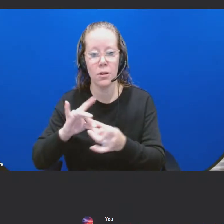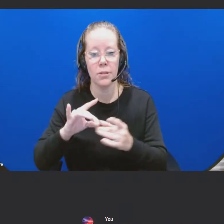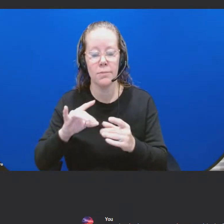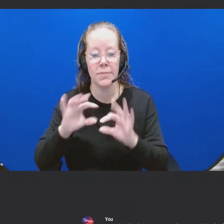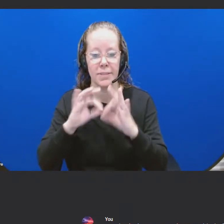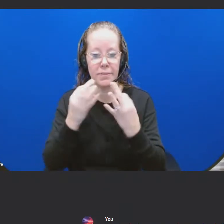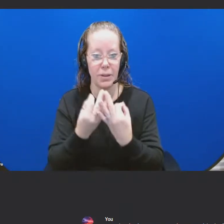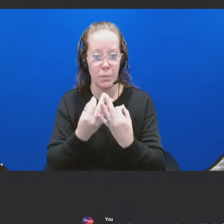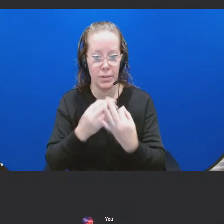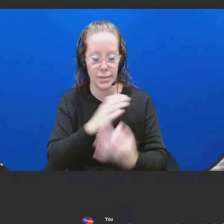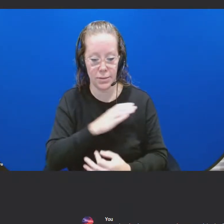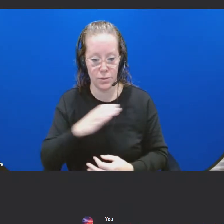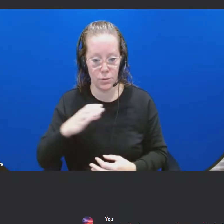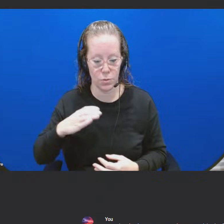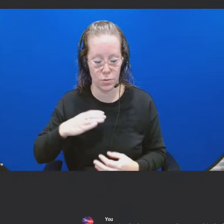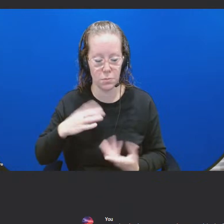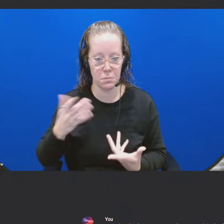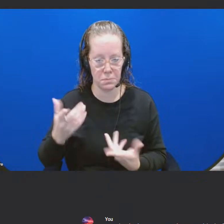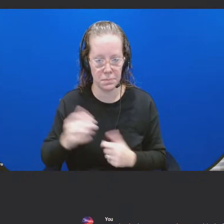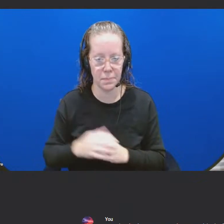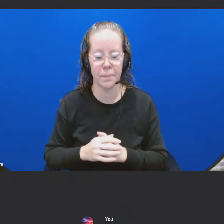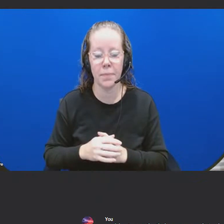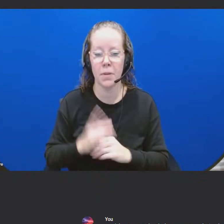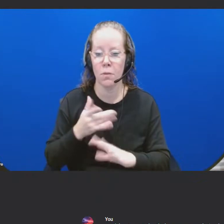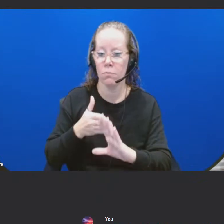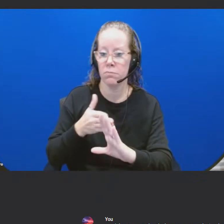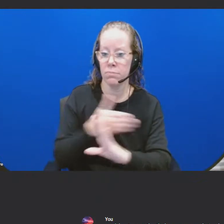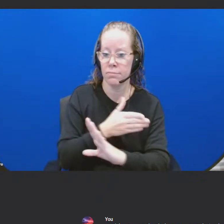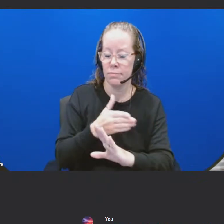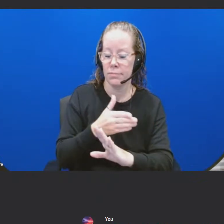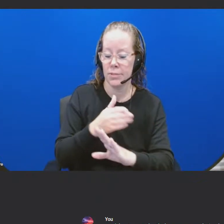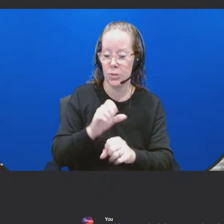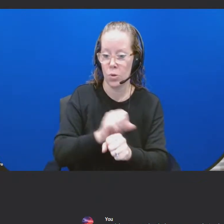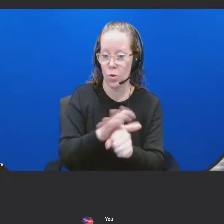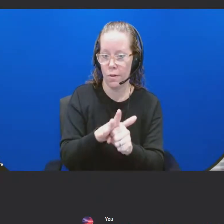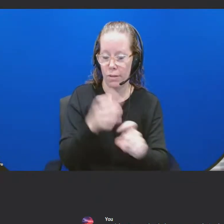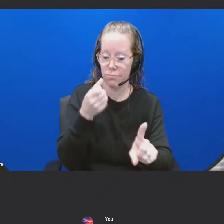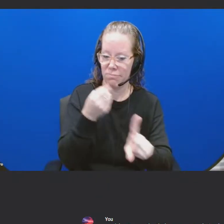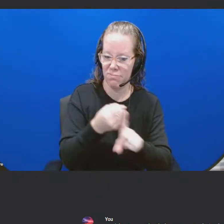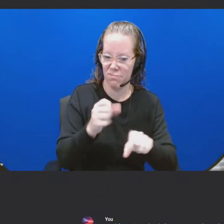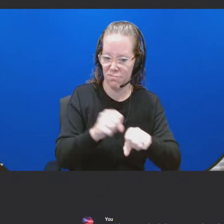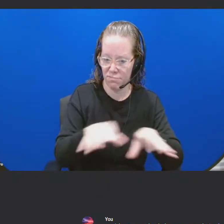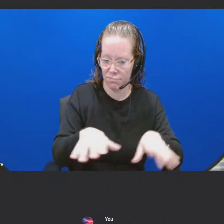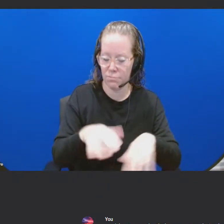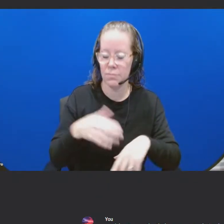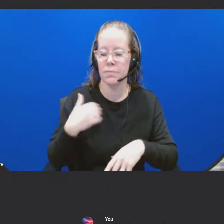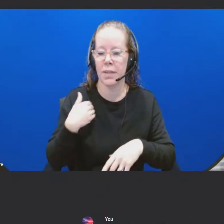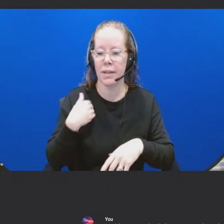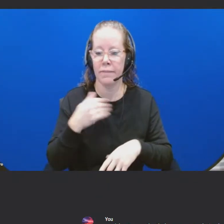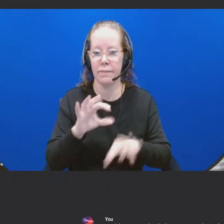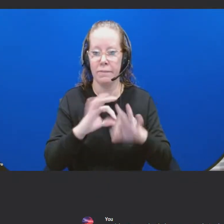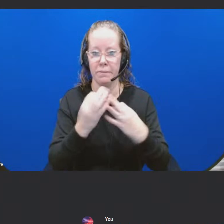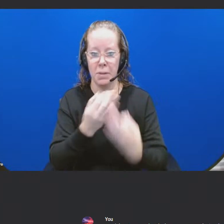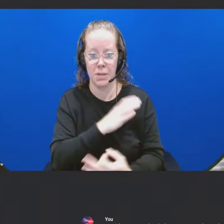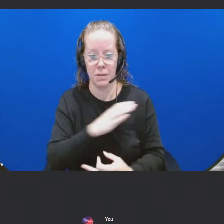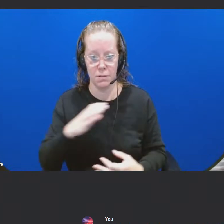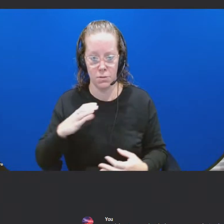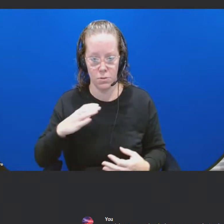prior to COVID, we did have a Family Council. And it was decided it needed to be dissolved